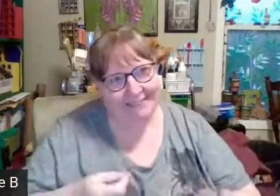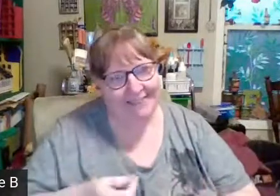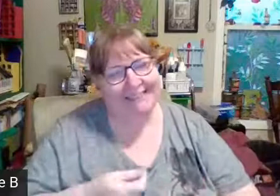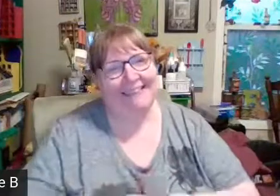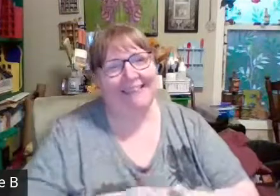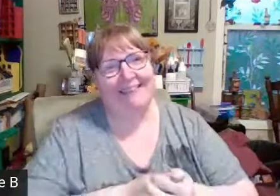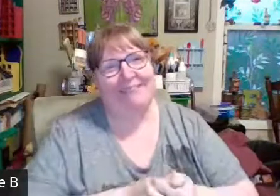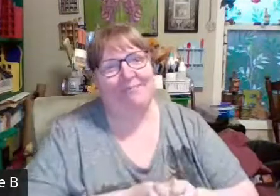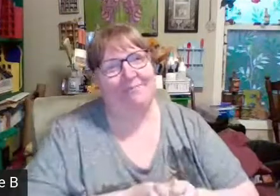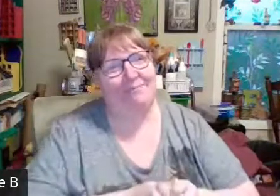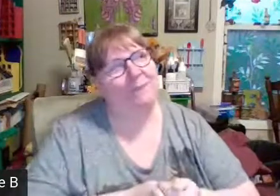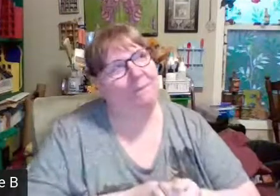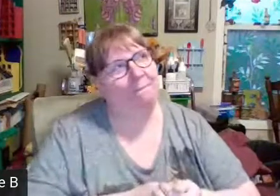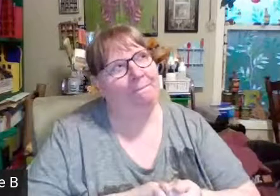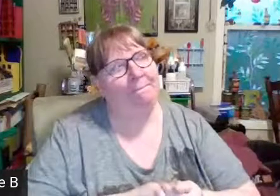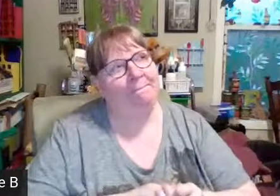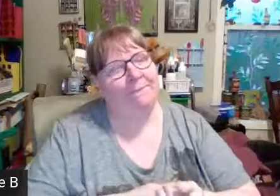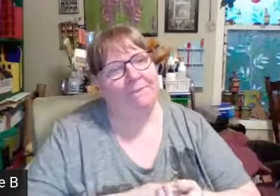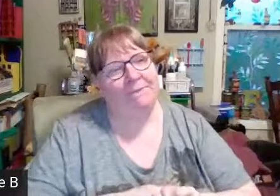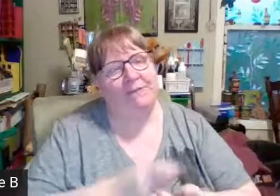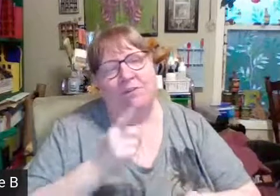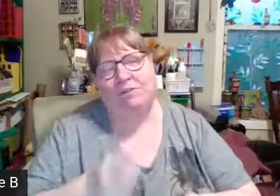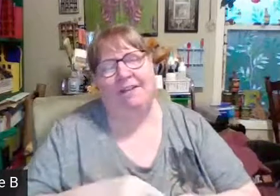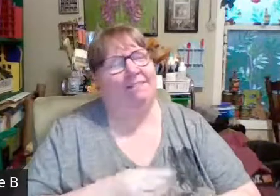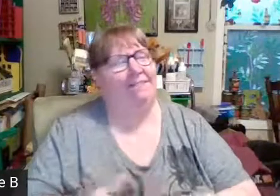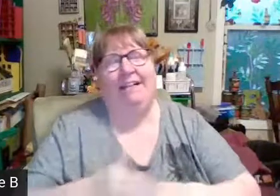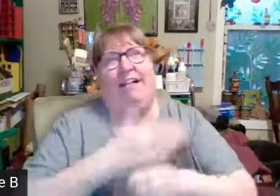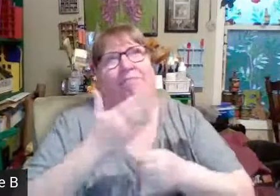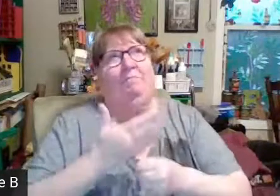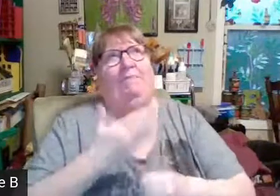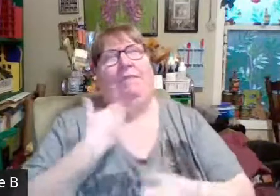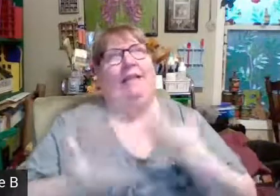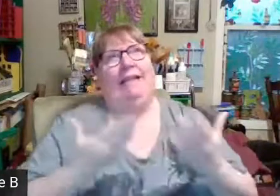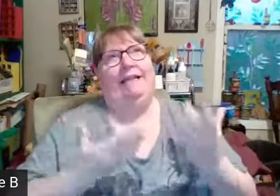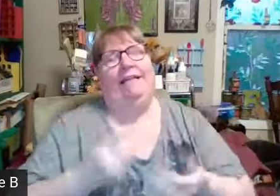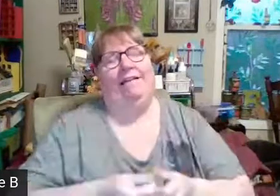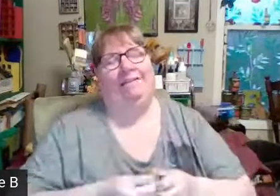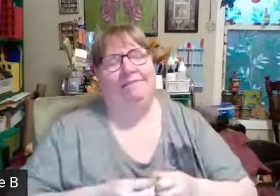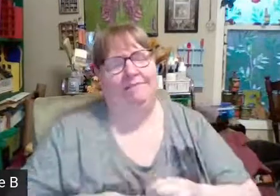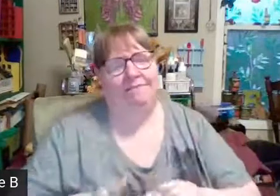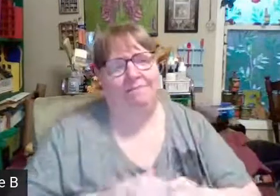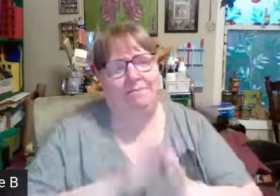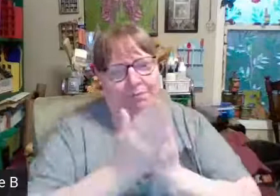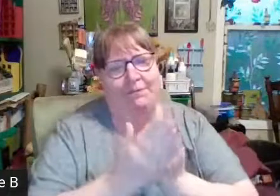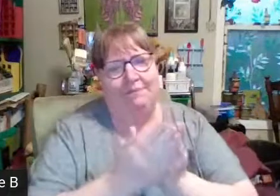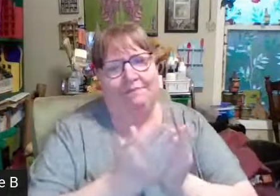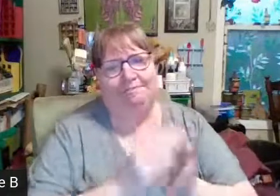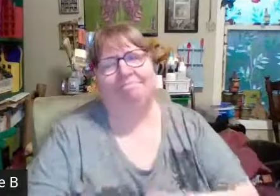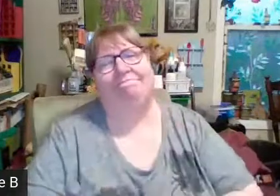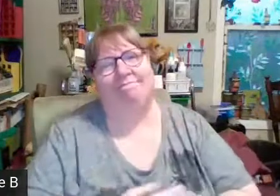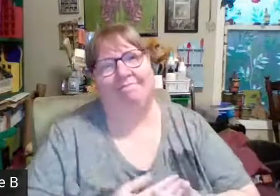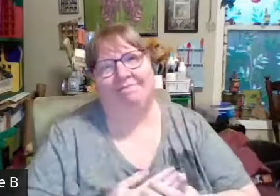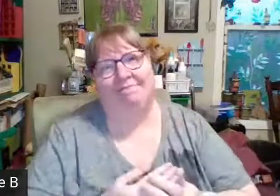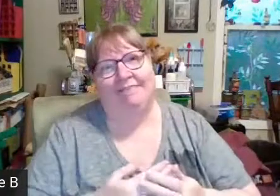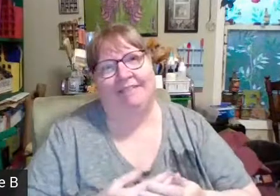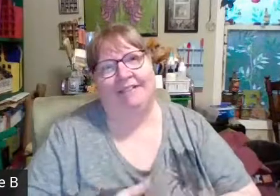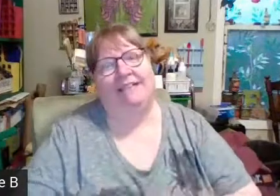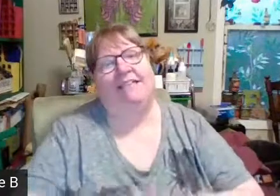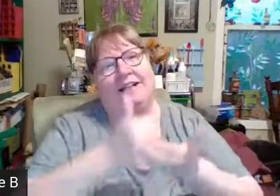if there's things that you don't want, that you have enough books, you don't want any more books, or, you know, things like that.